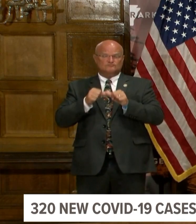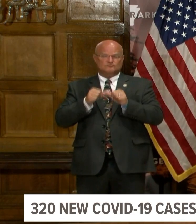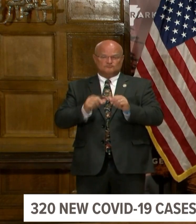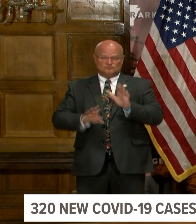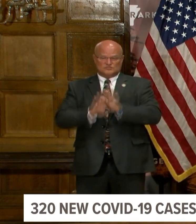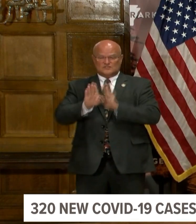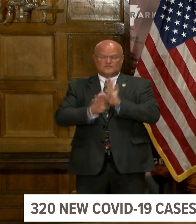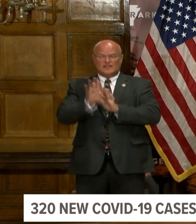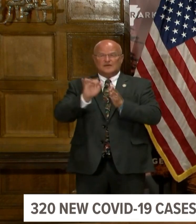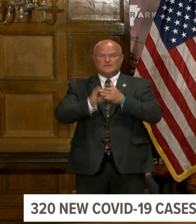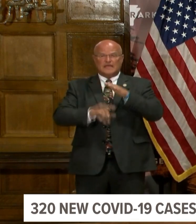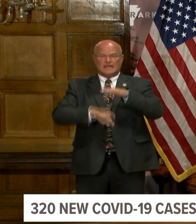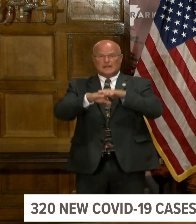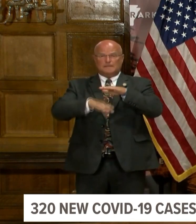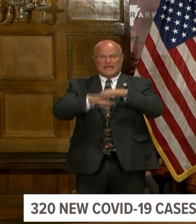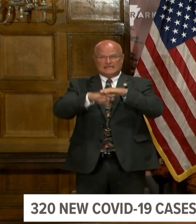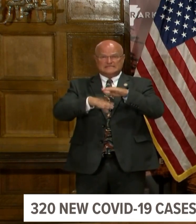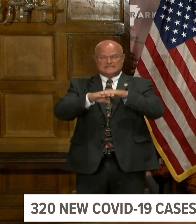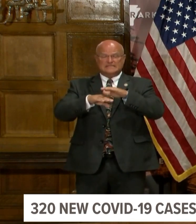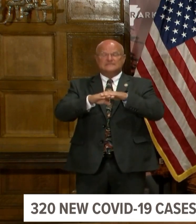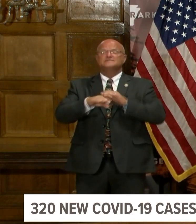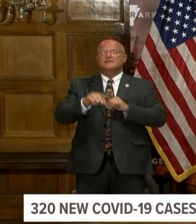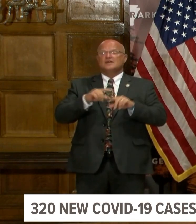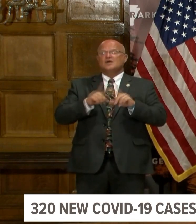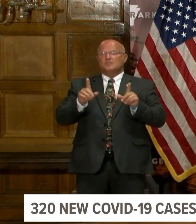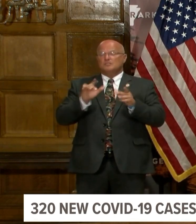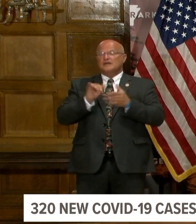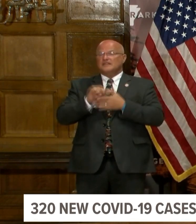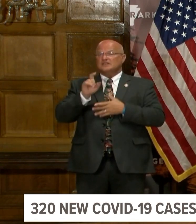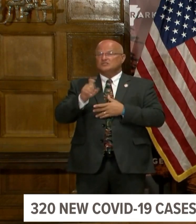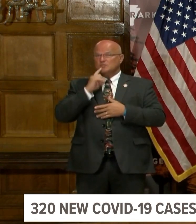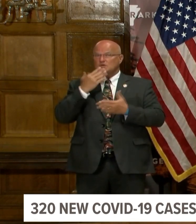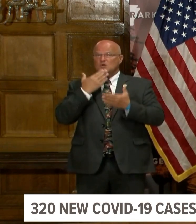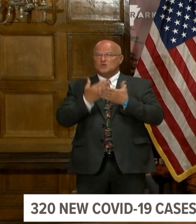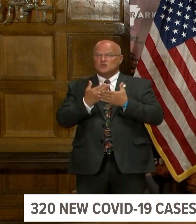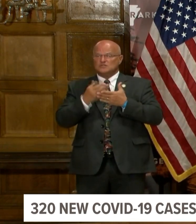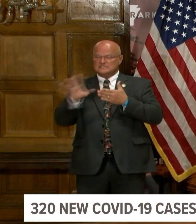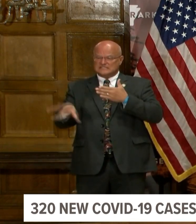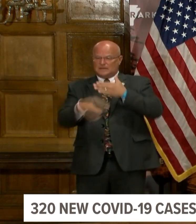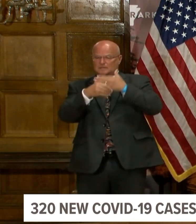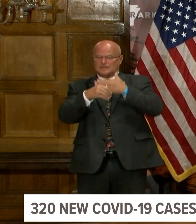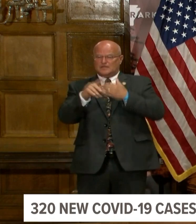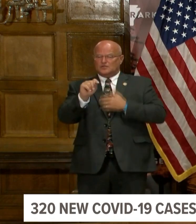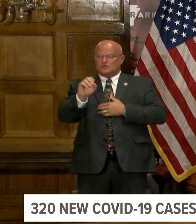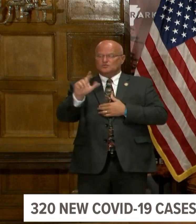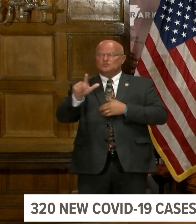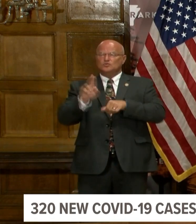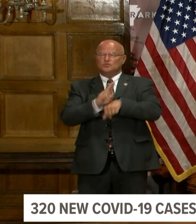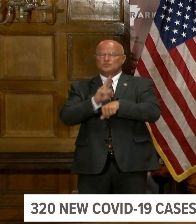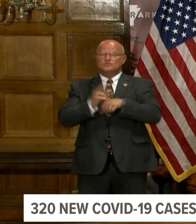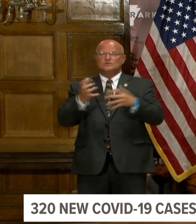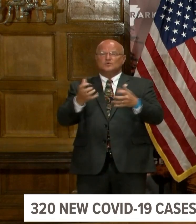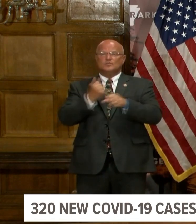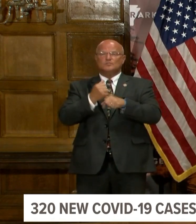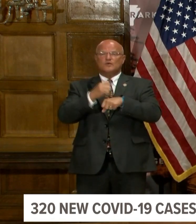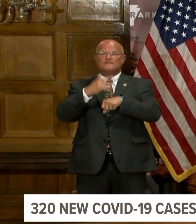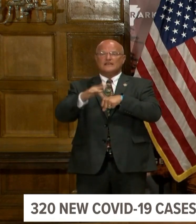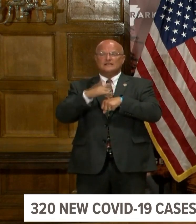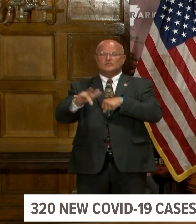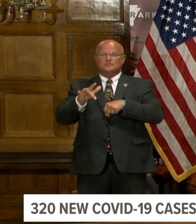to develop that capacity, but that should be a good supplemental tool that we use and want to make that more